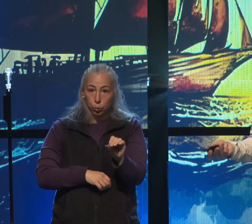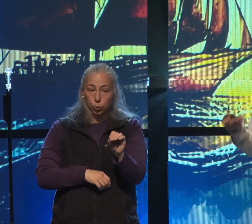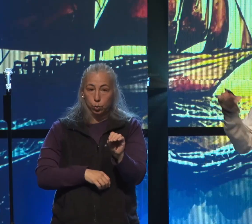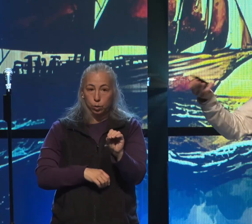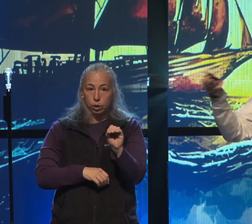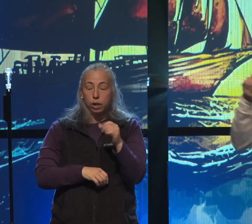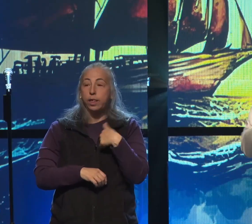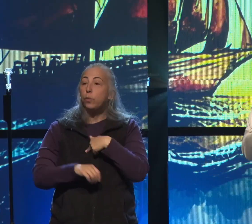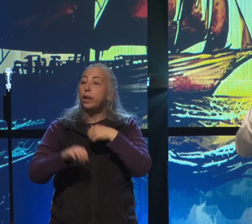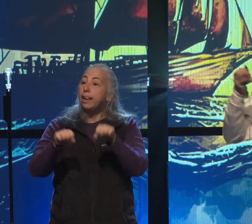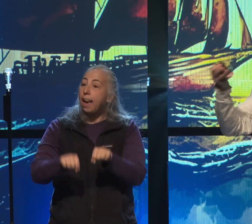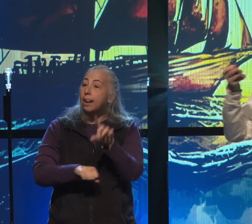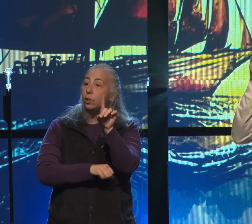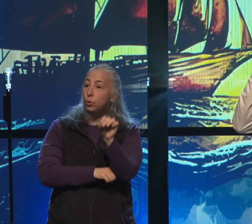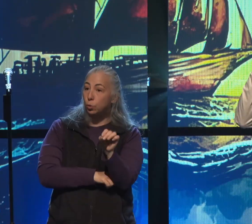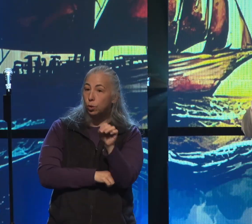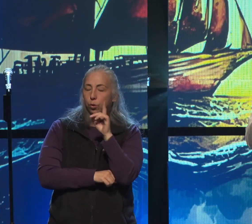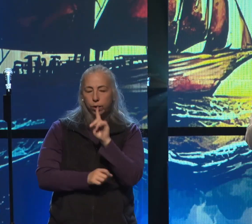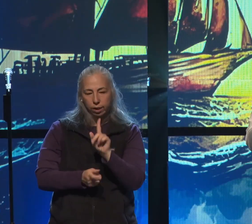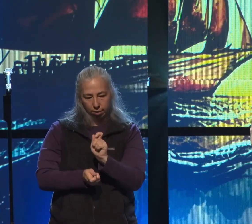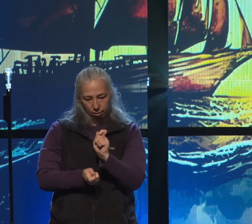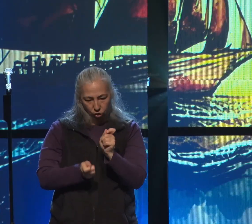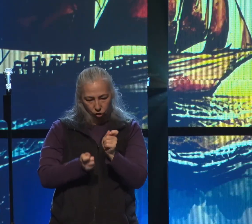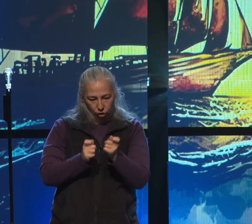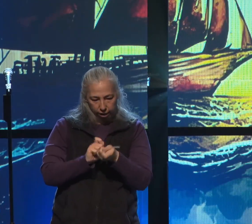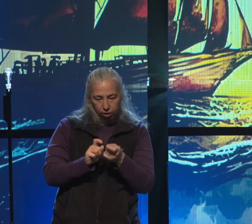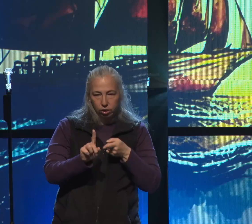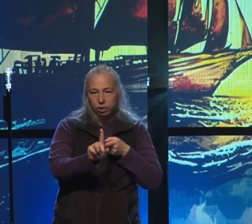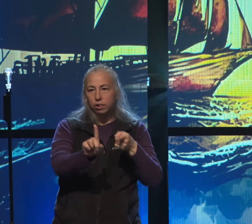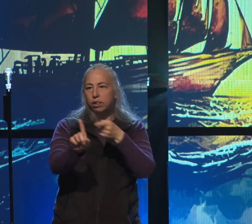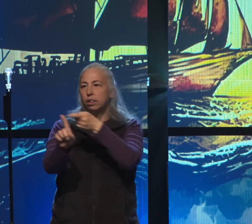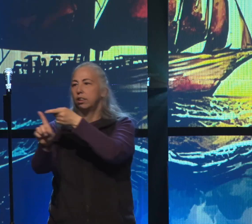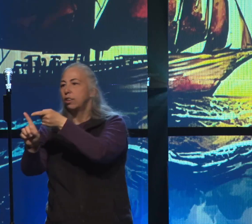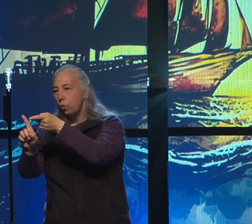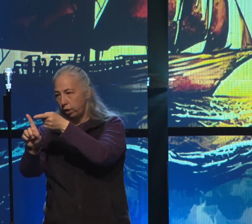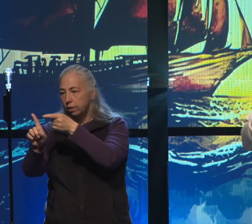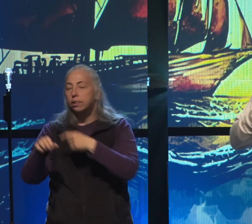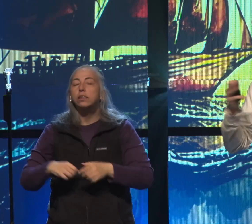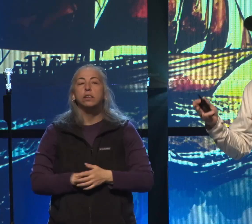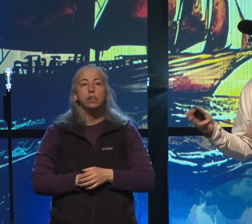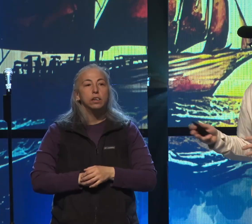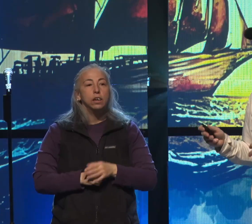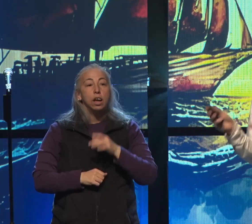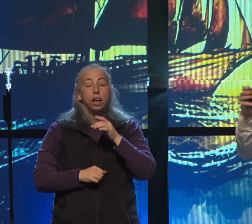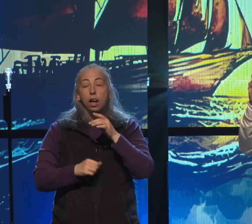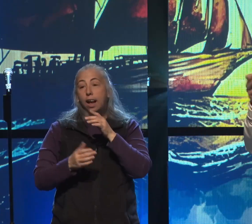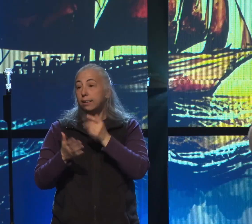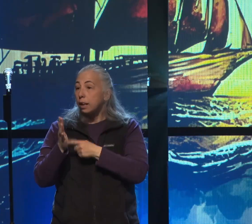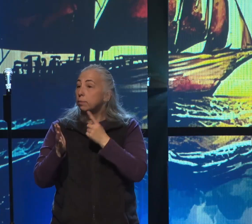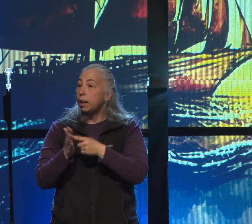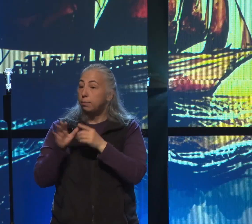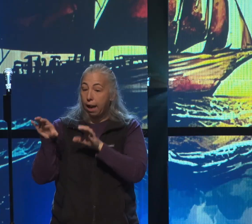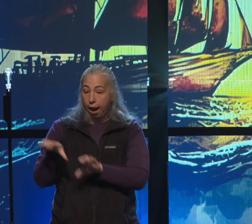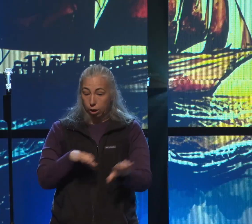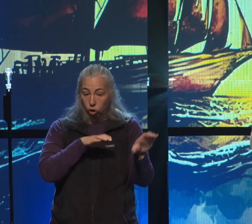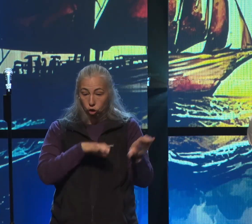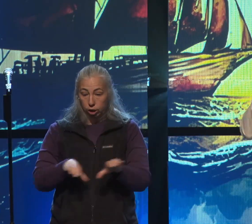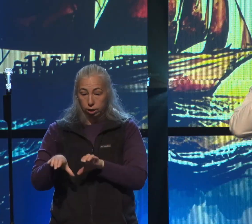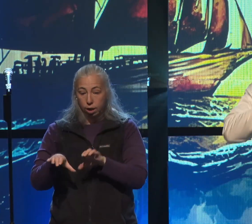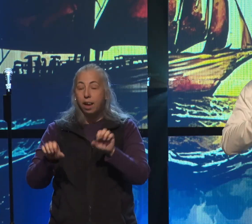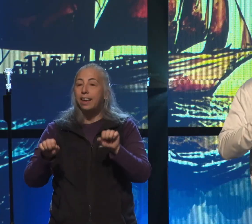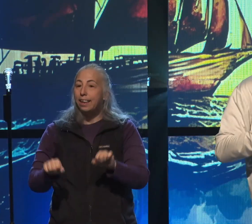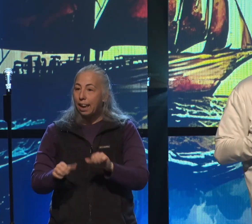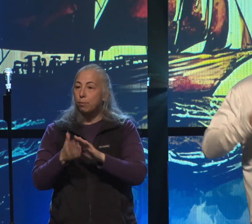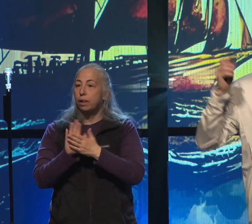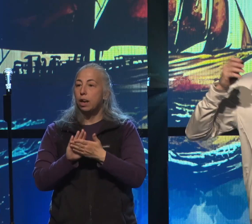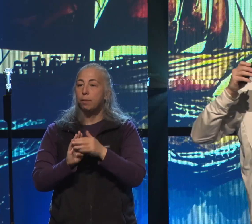do, that alter the course, it's those concrete steps, right? And that can actually be inaction. So we're going to talk about that. And I know some of you actually